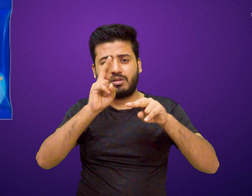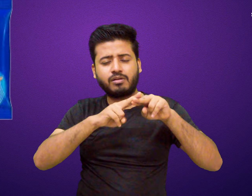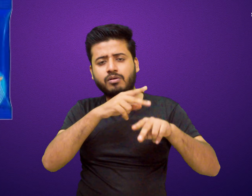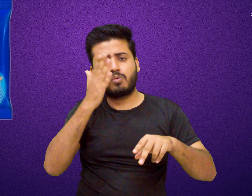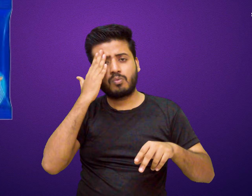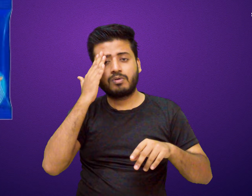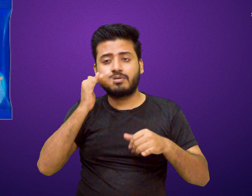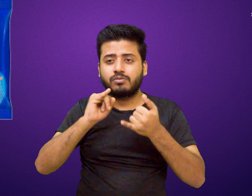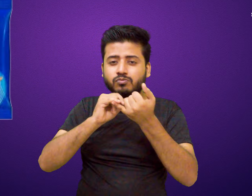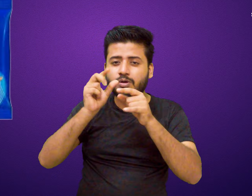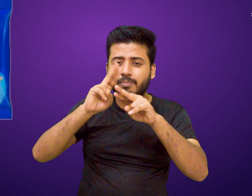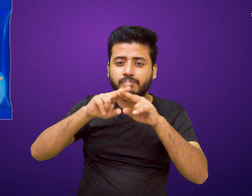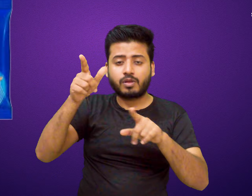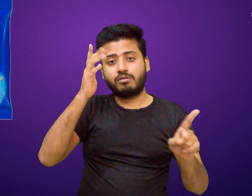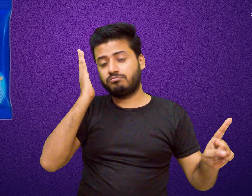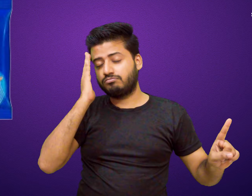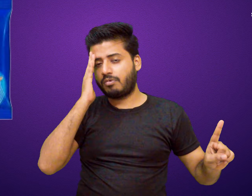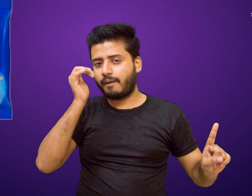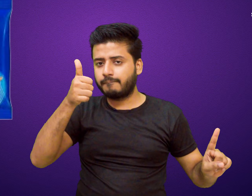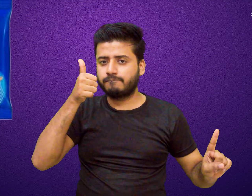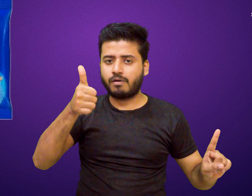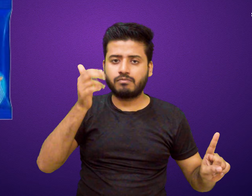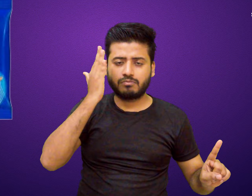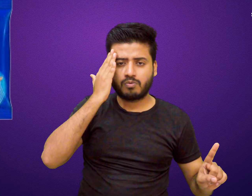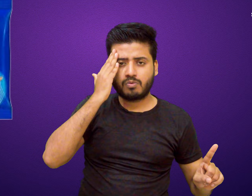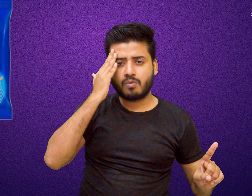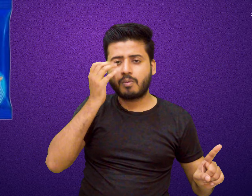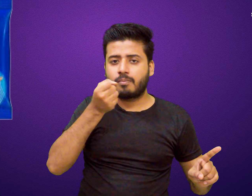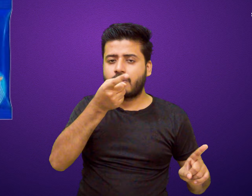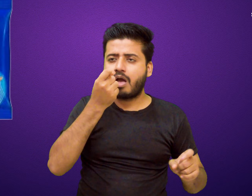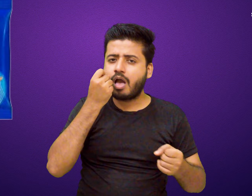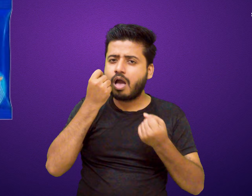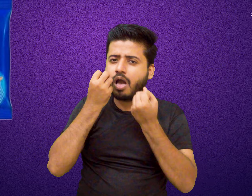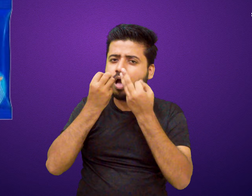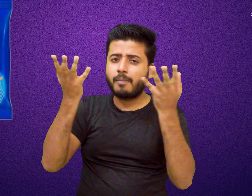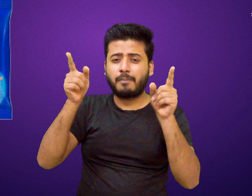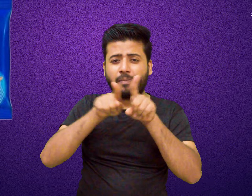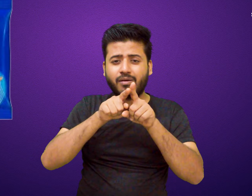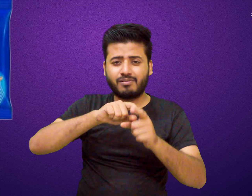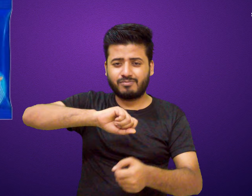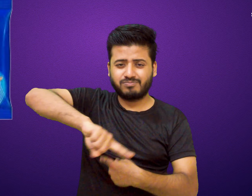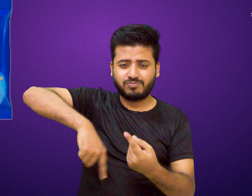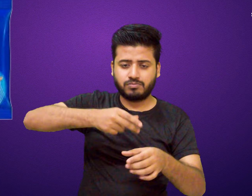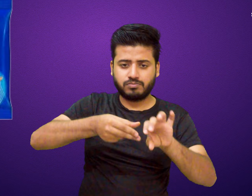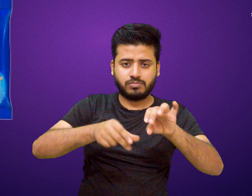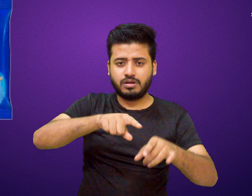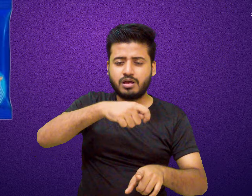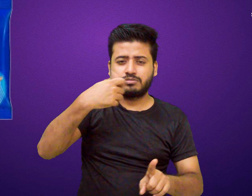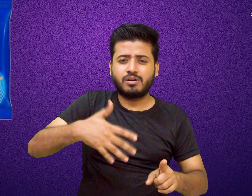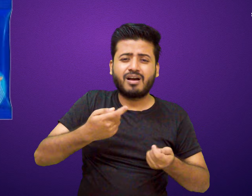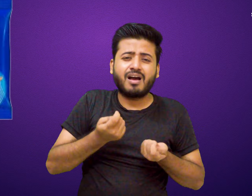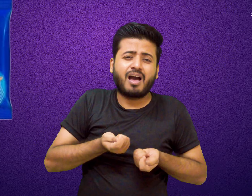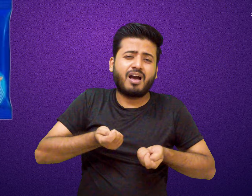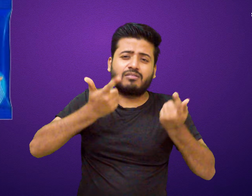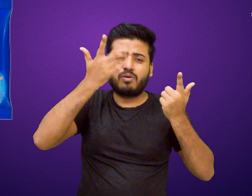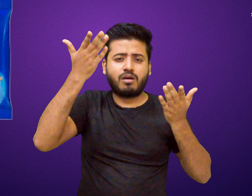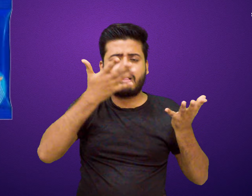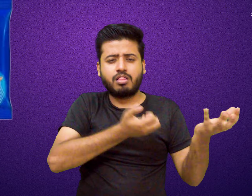gaining popularity in India. To find the best detergent for washing machines, we have tried none of the top-selling detergents in